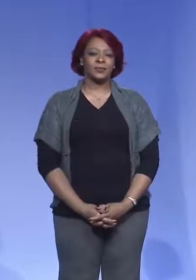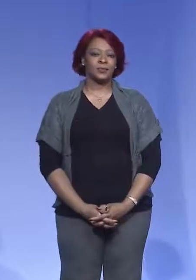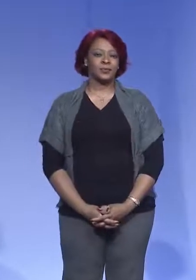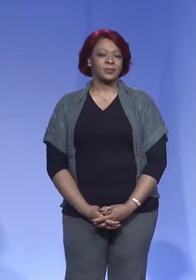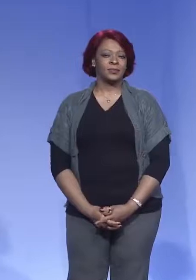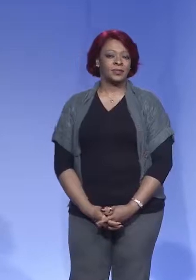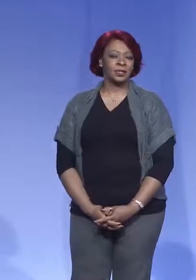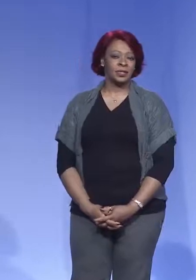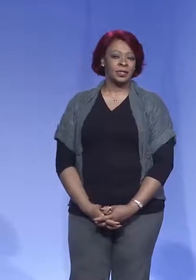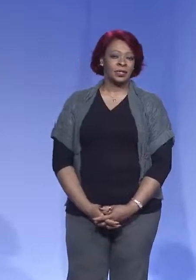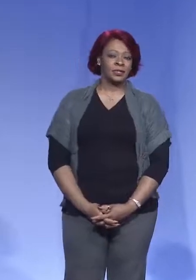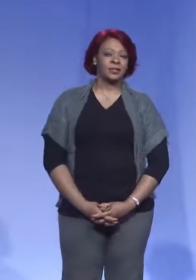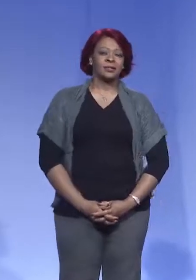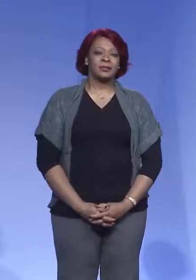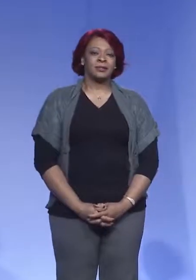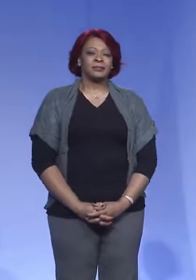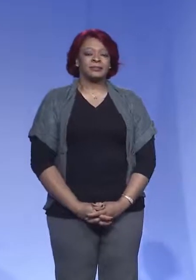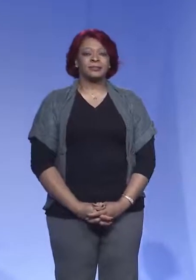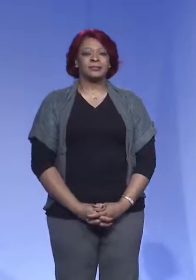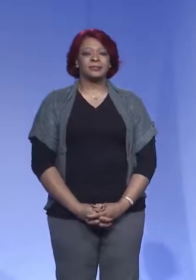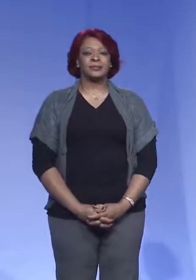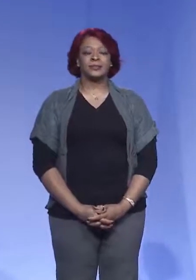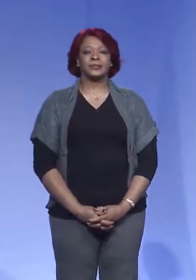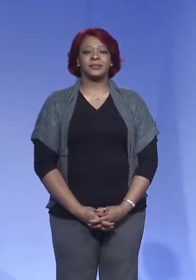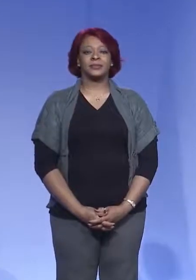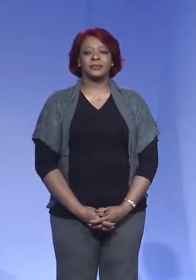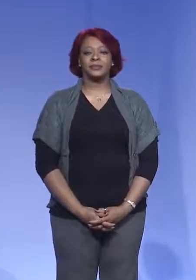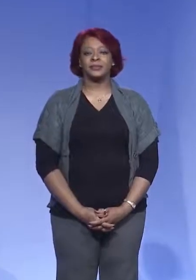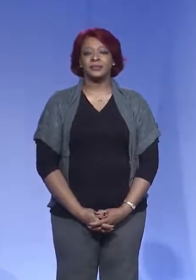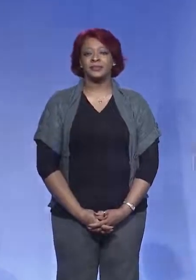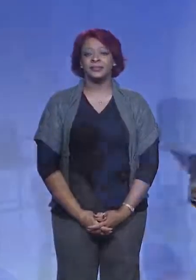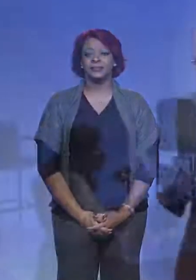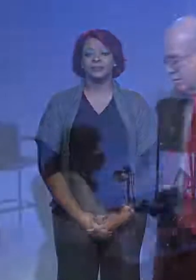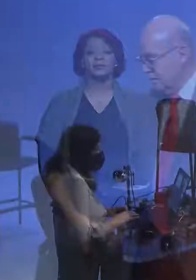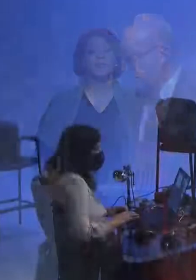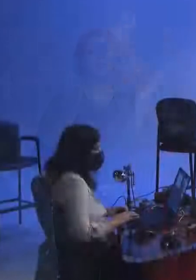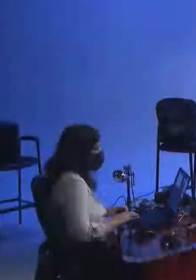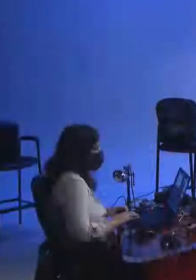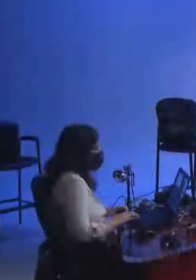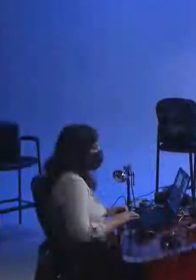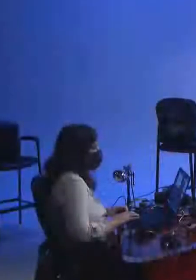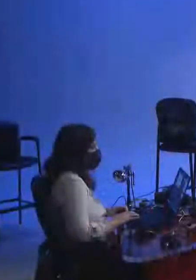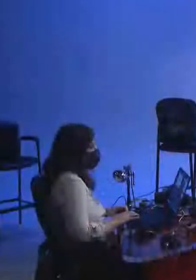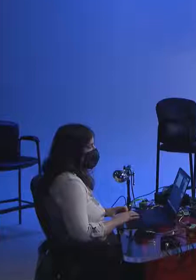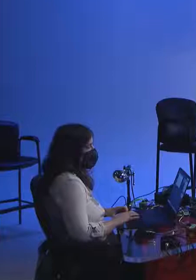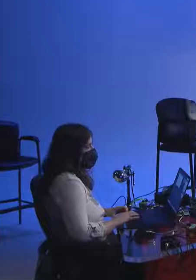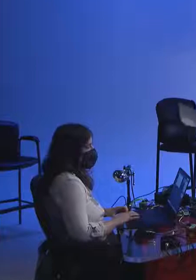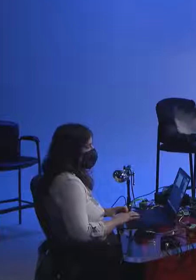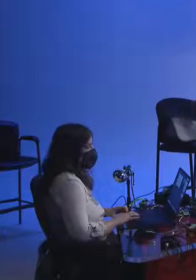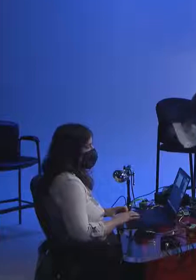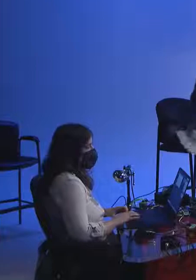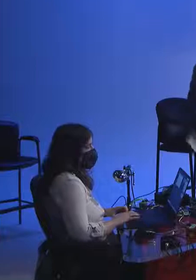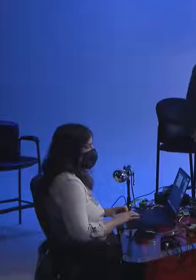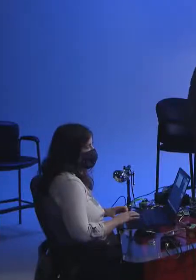cuidémonos, sigamos el protocolo de salud, es muy importante. Muchas gracias. Thanks, everyone. We'll see you back here next week.